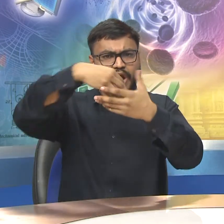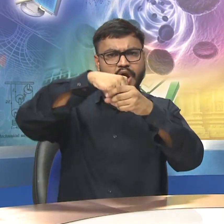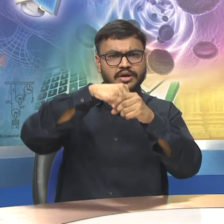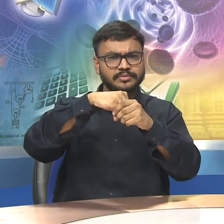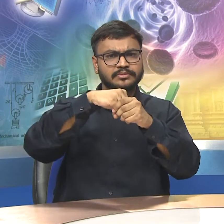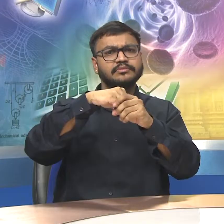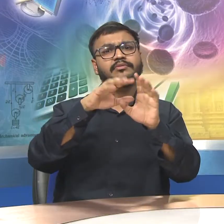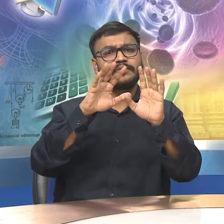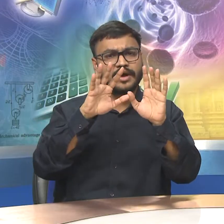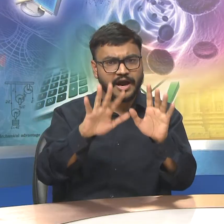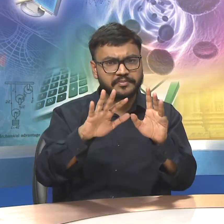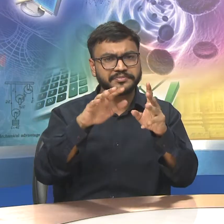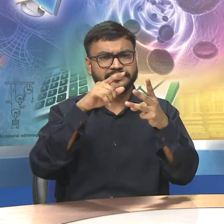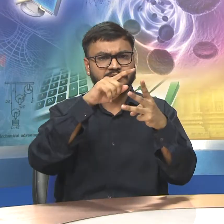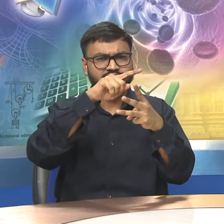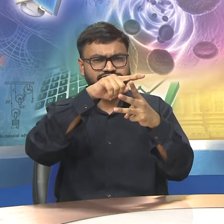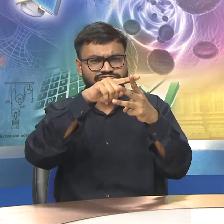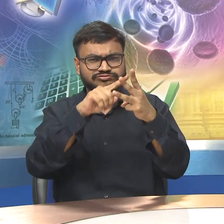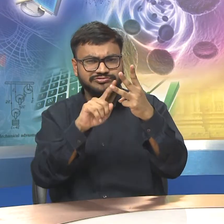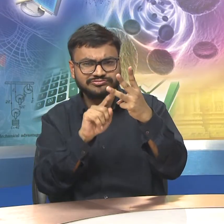so that we can express we